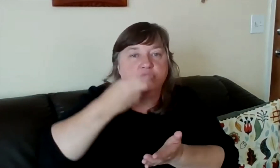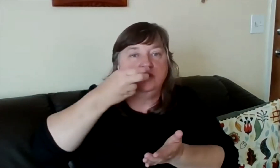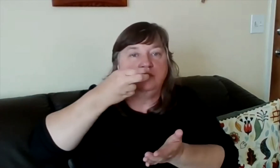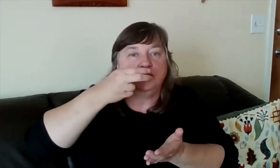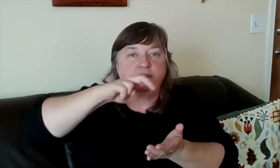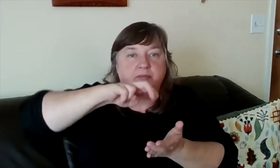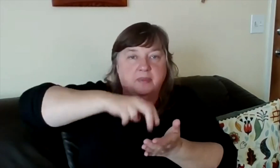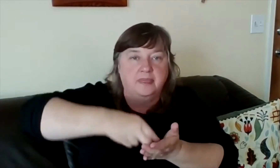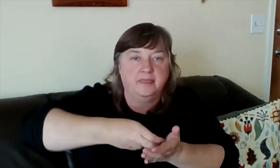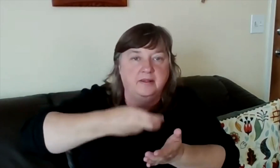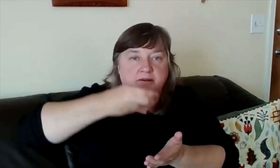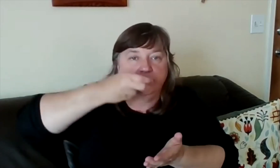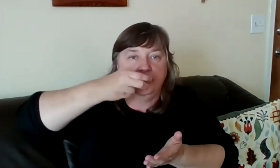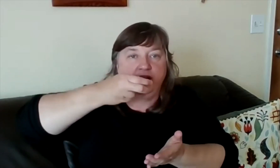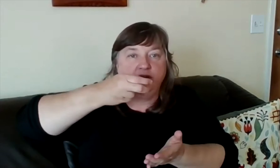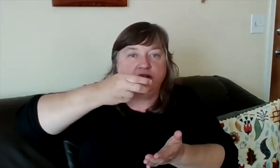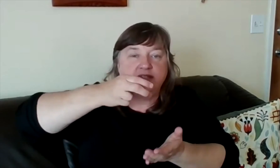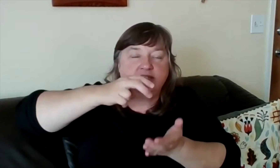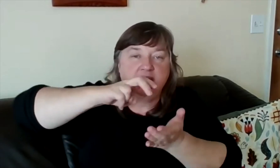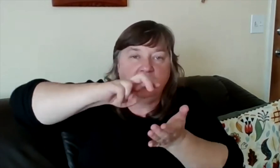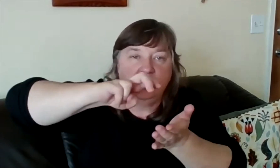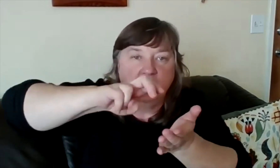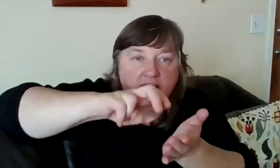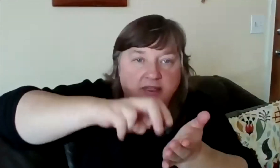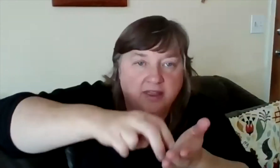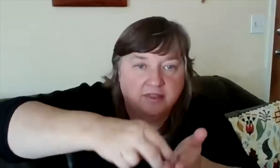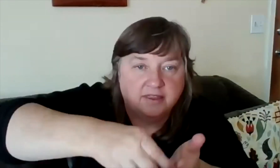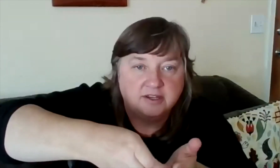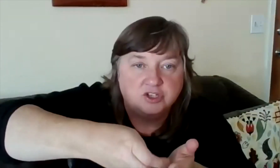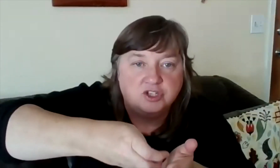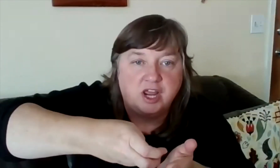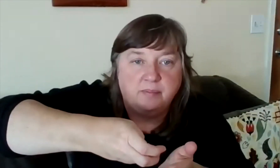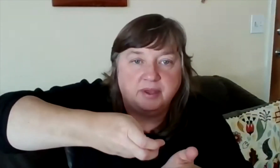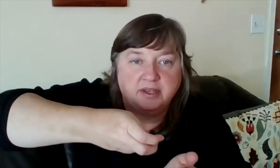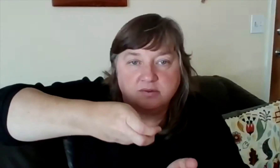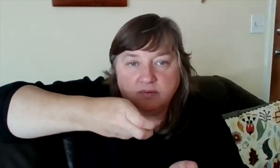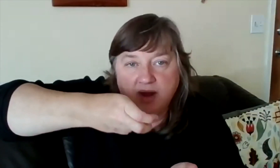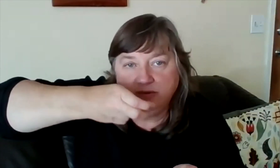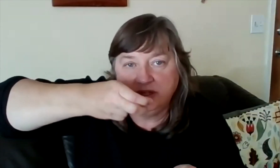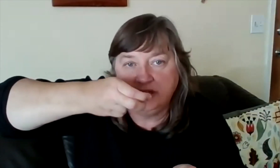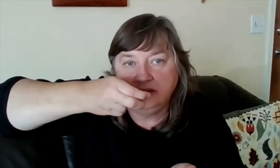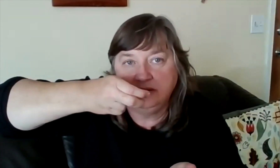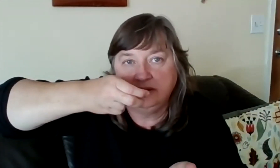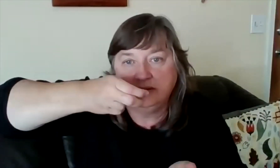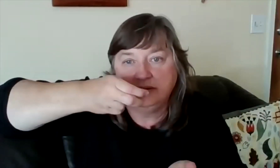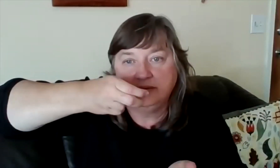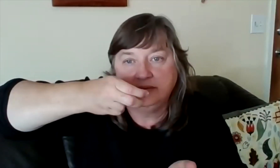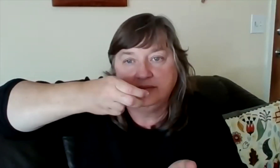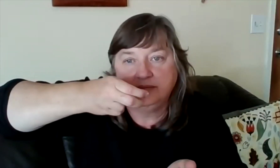scoop. And you can see that the shape is rounded.